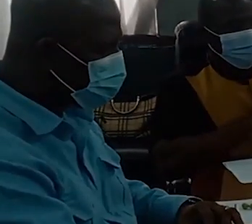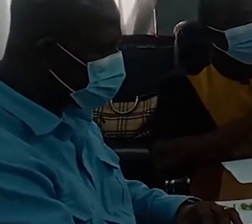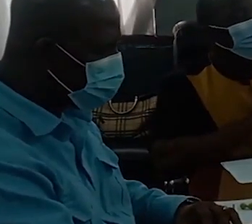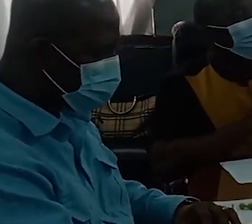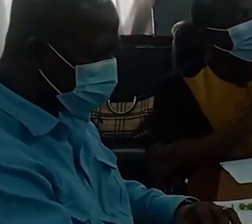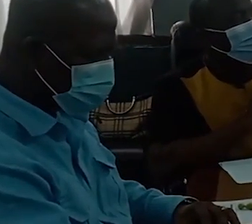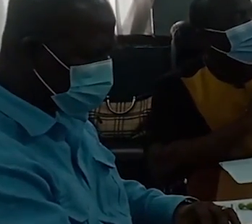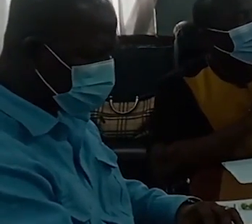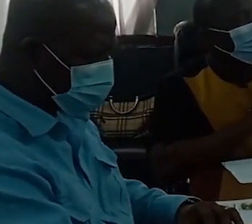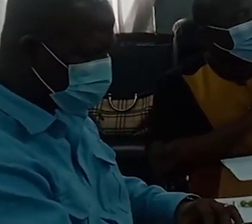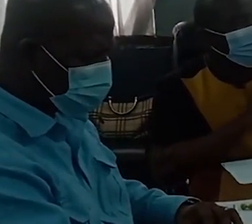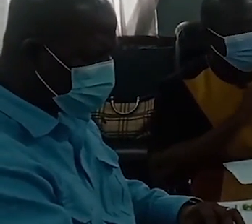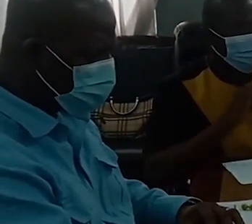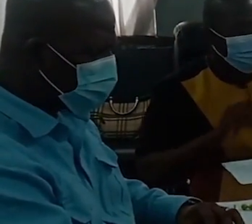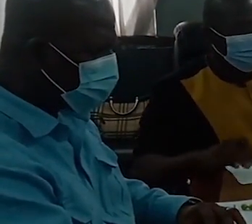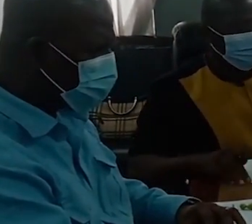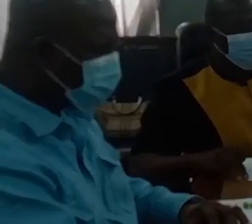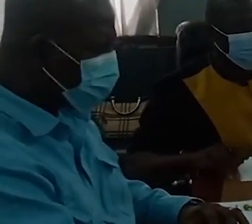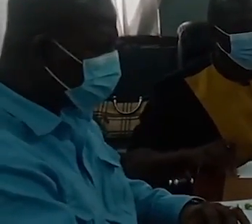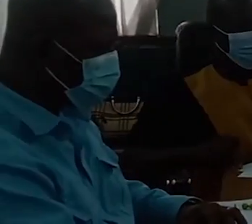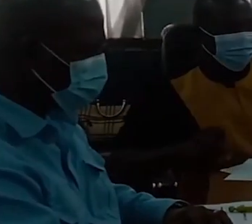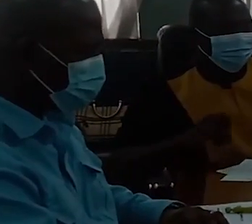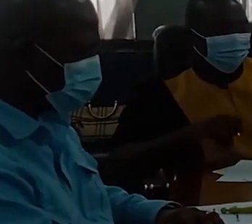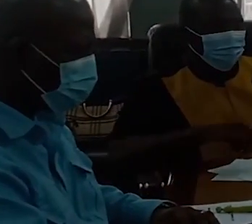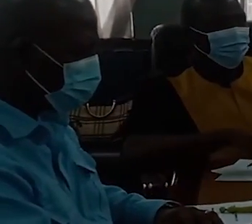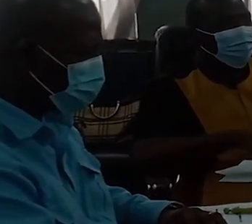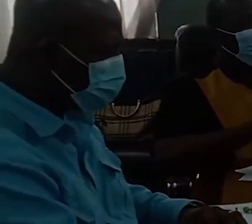Okay. Thank you.